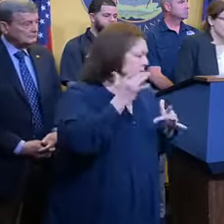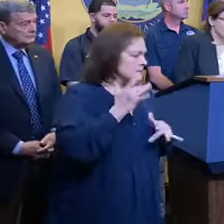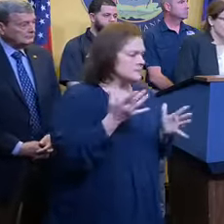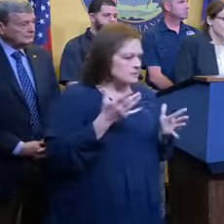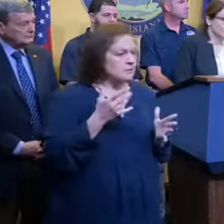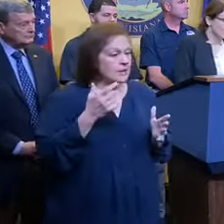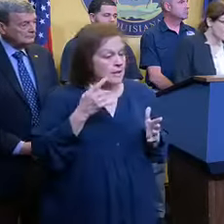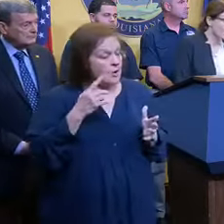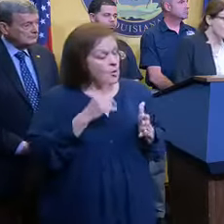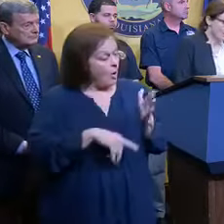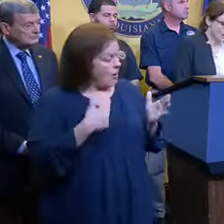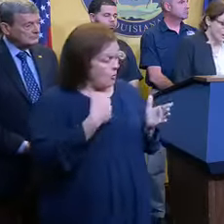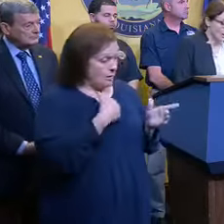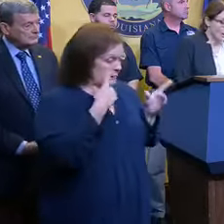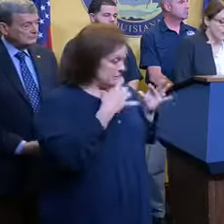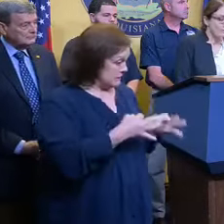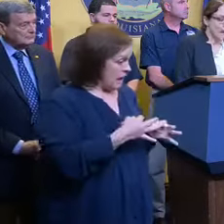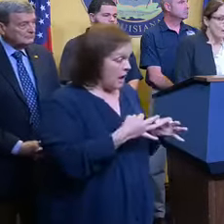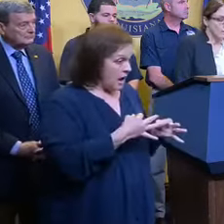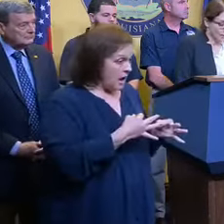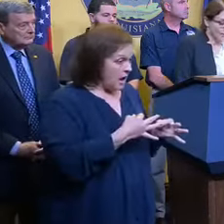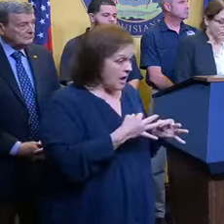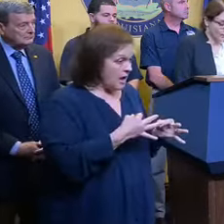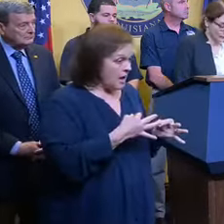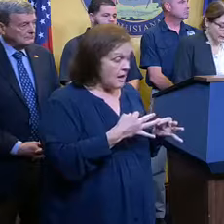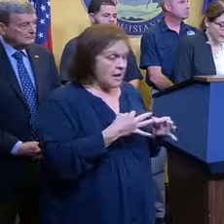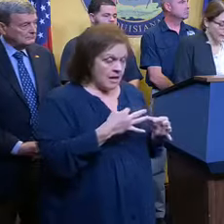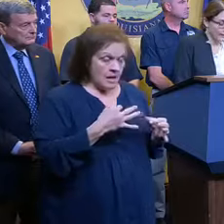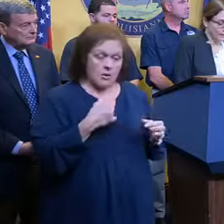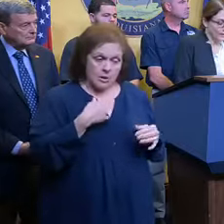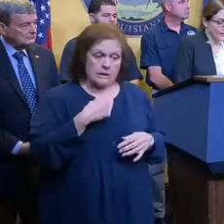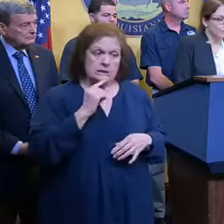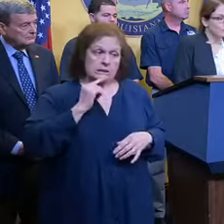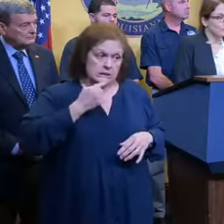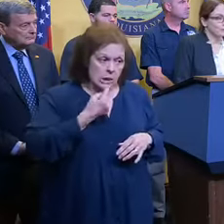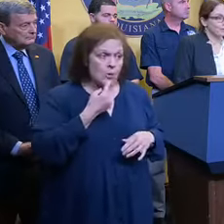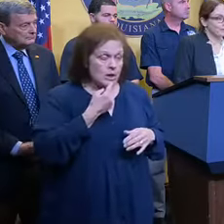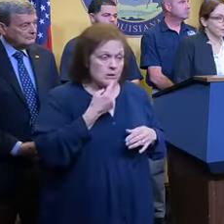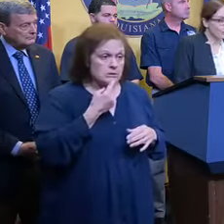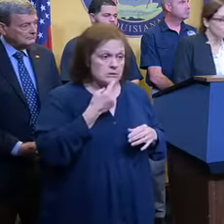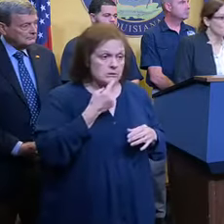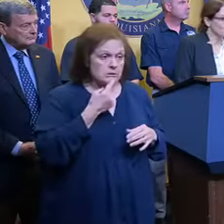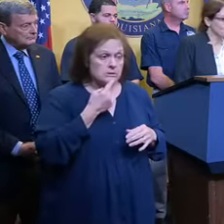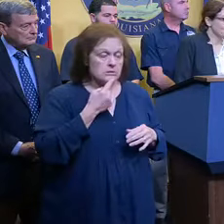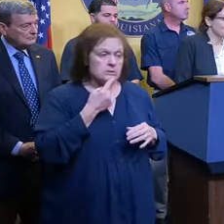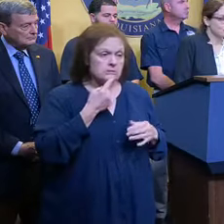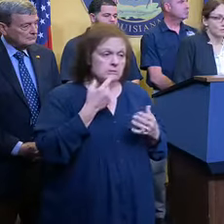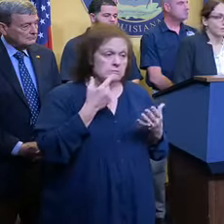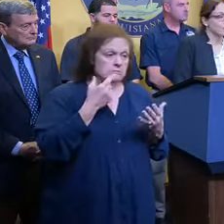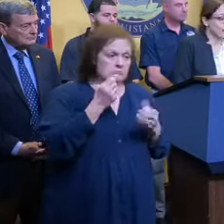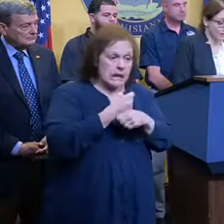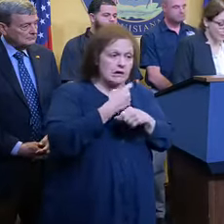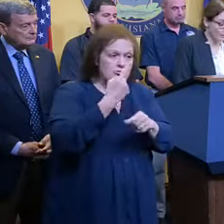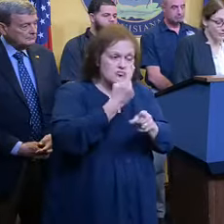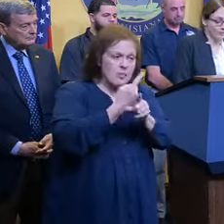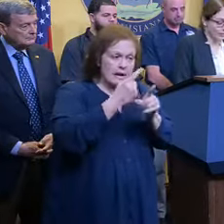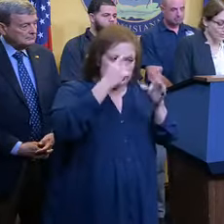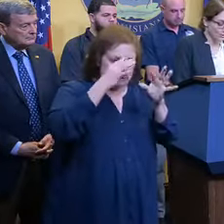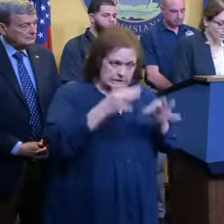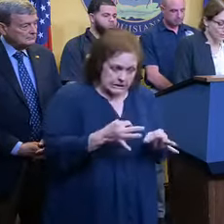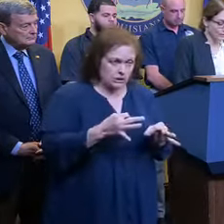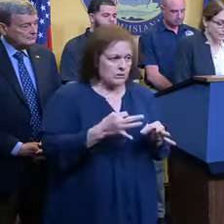the decisions that we make are not made lightly. In New Orleans, our cultural traditions are the backbone